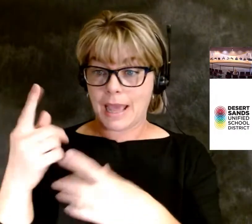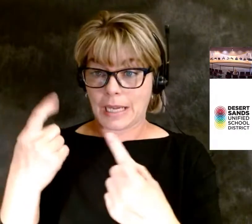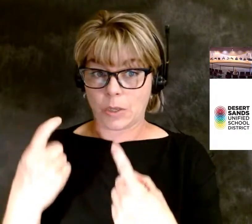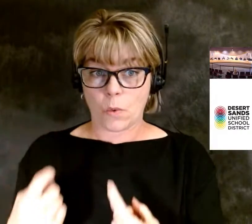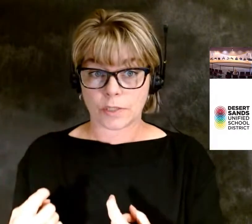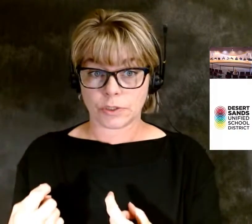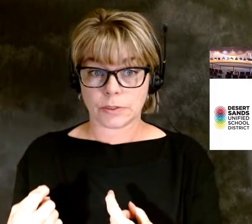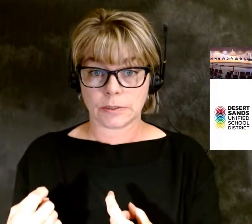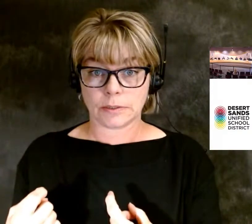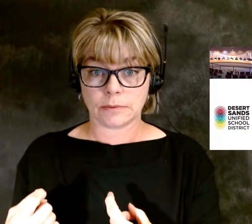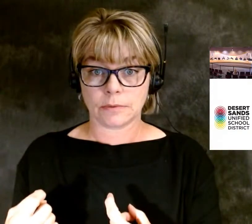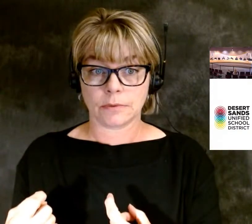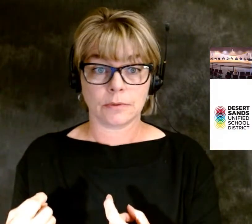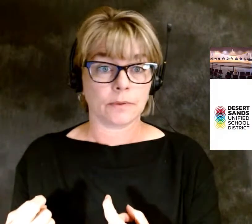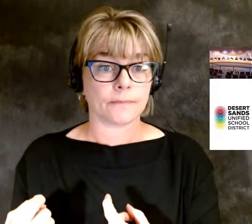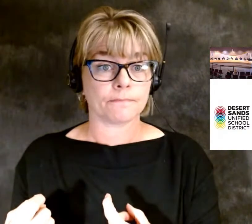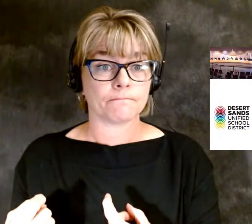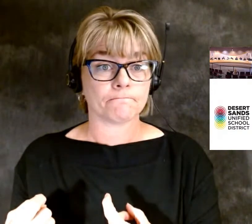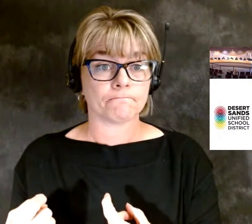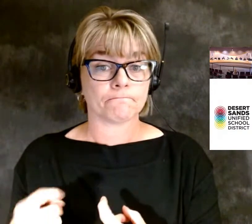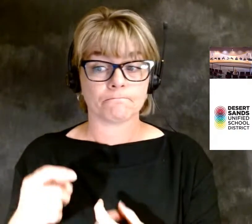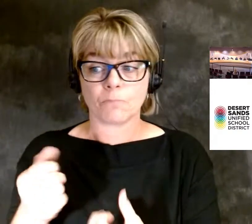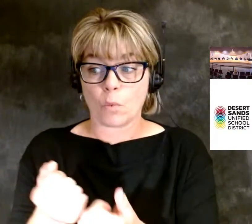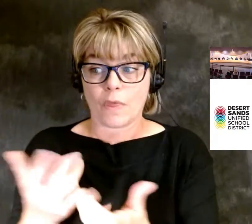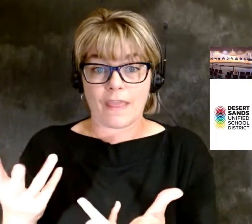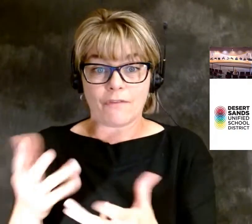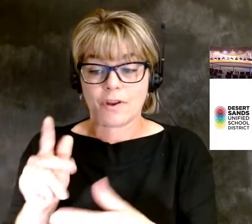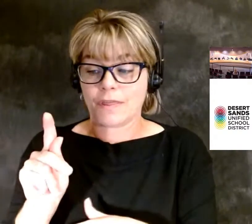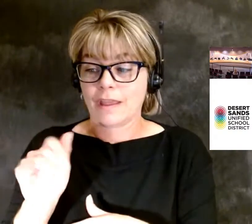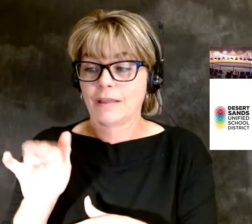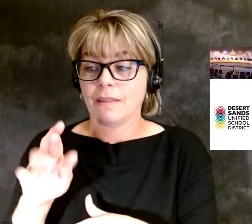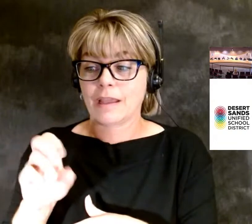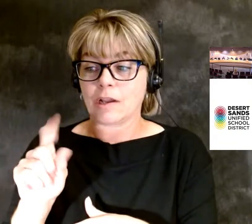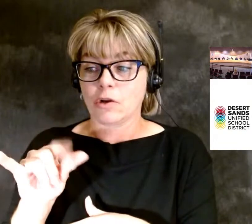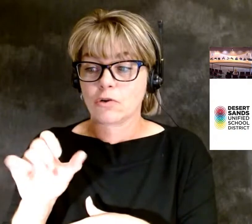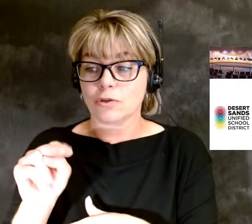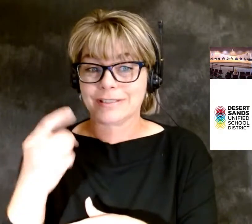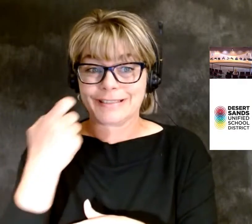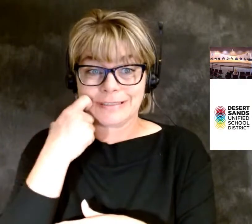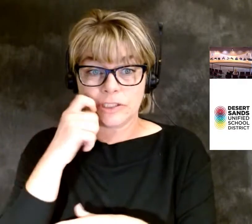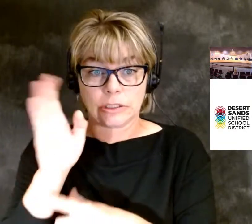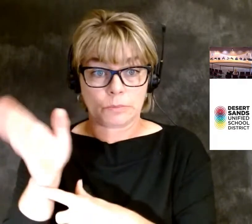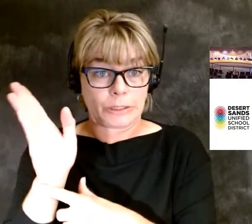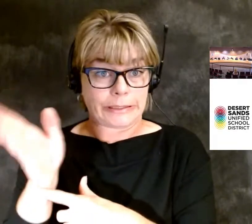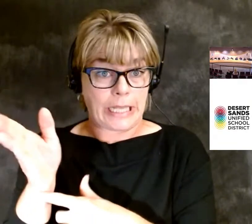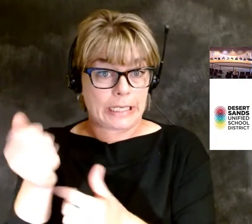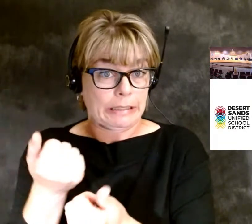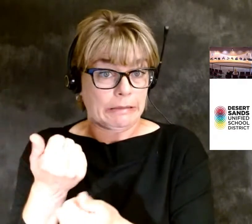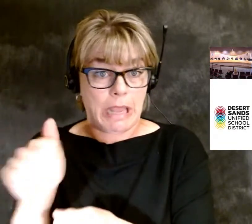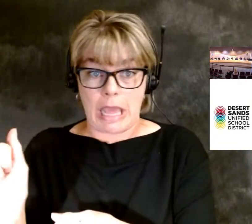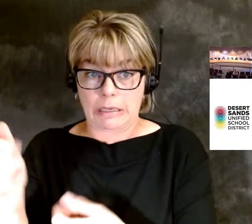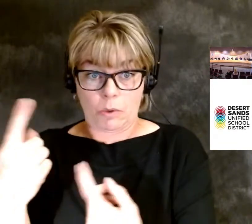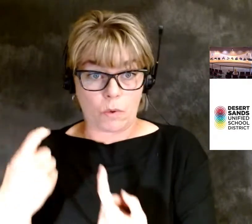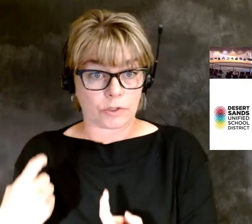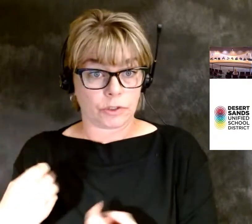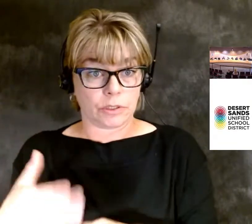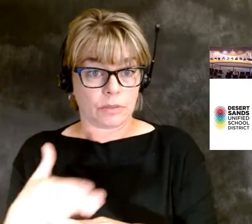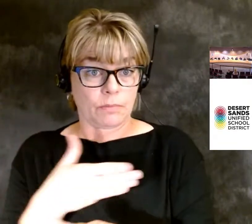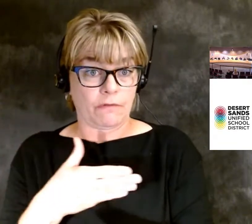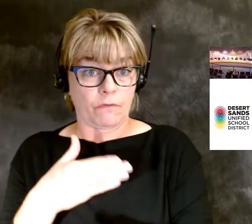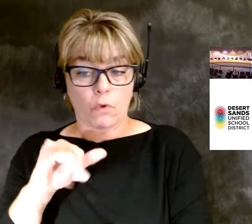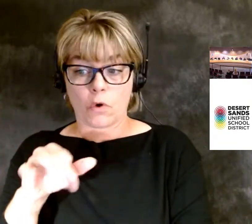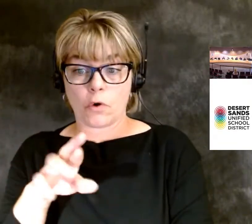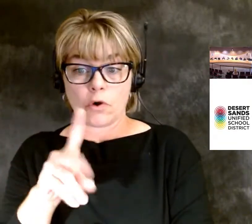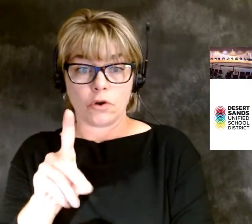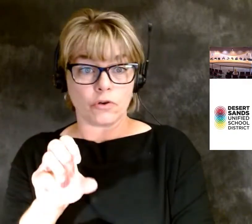from anybody? With what Kirsten just presented, is there any questions before Jordan goes forward? Okay.